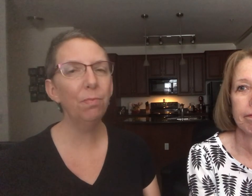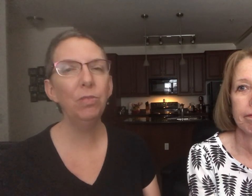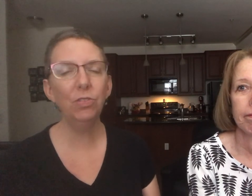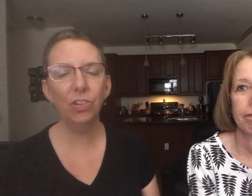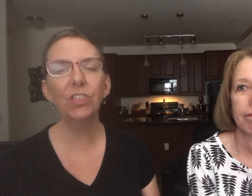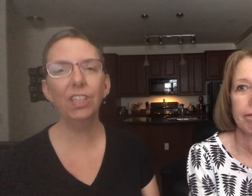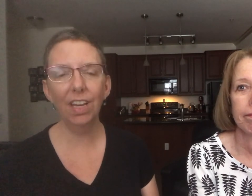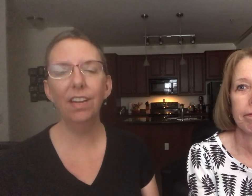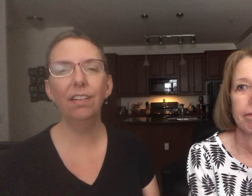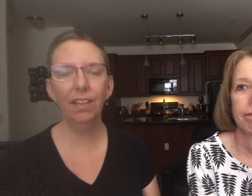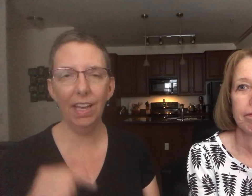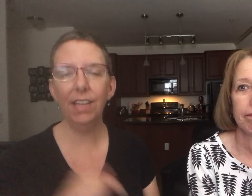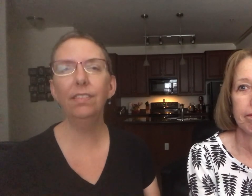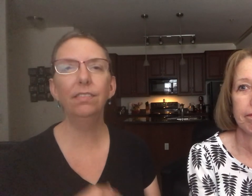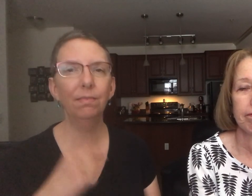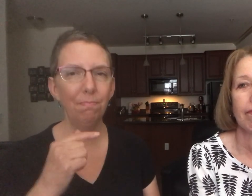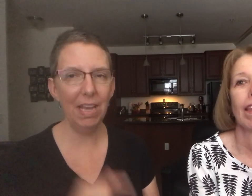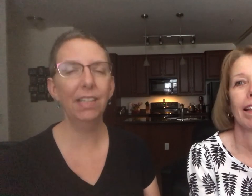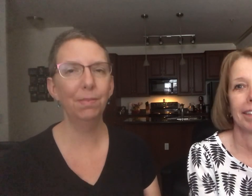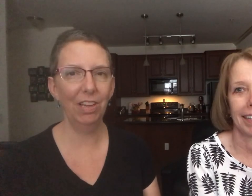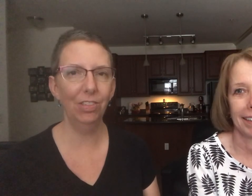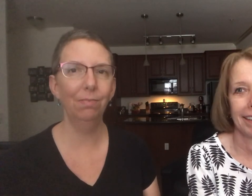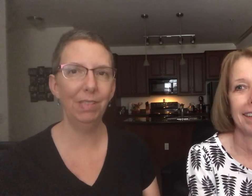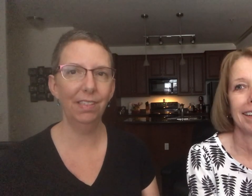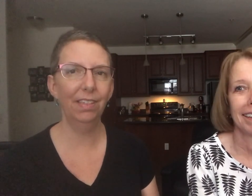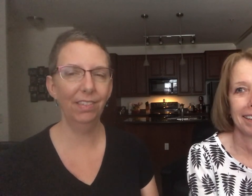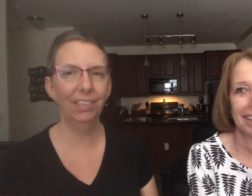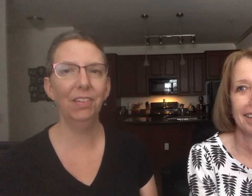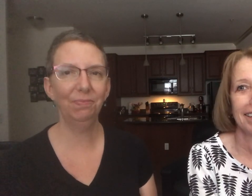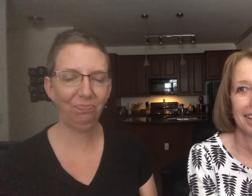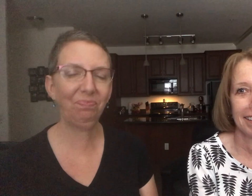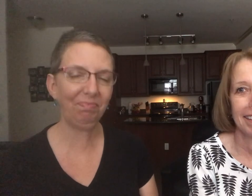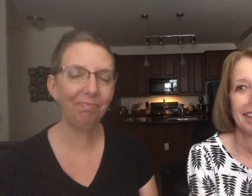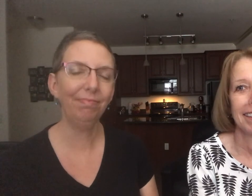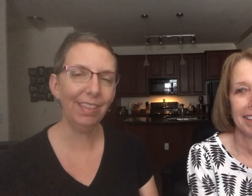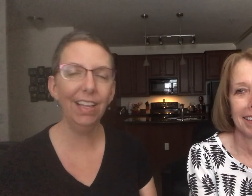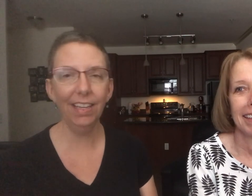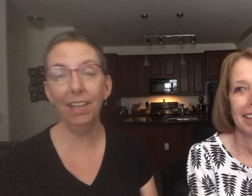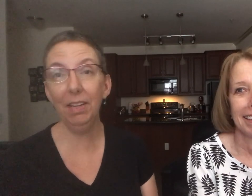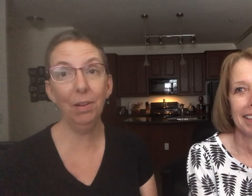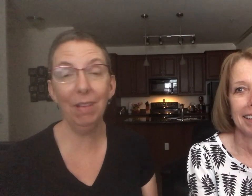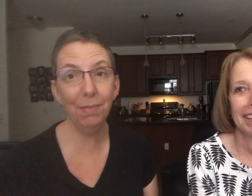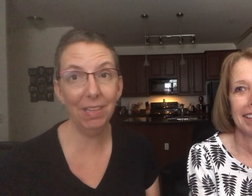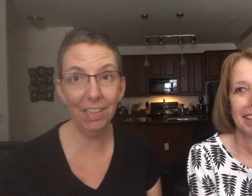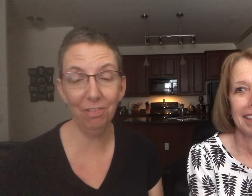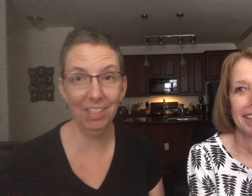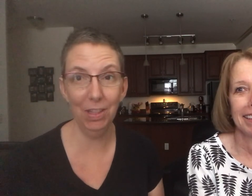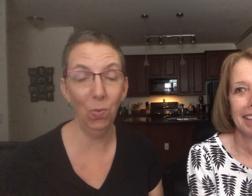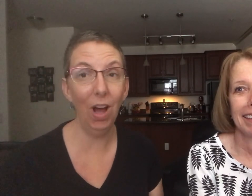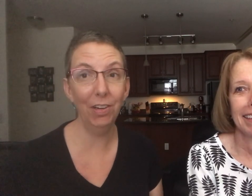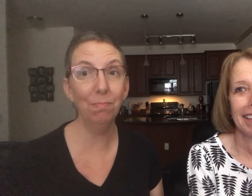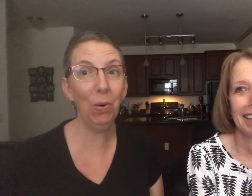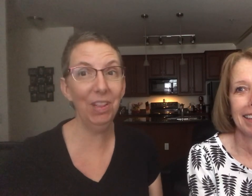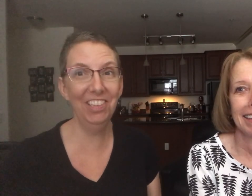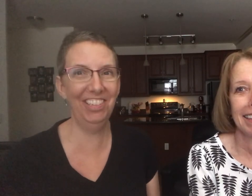New Jersey, and they make a special pizza here. So there must be a difference in the water more than just